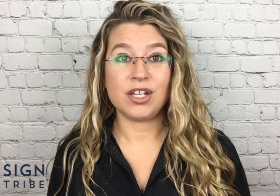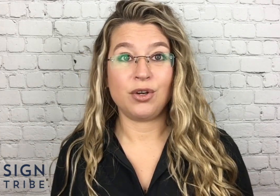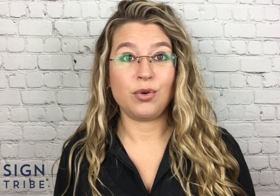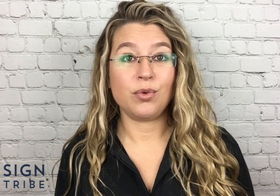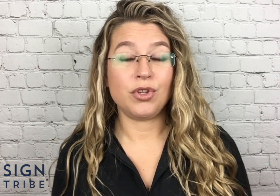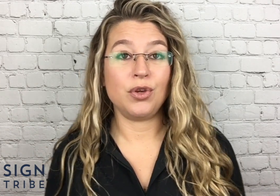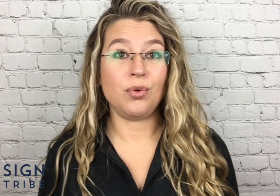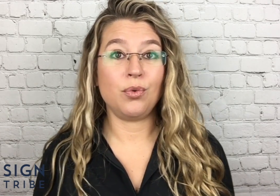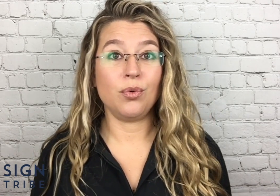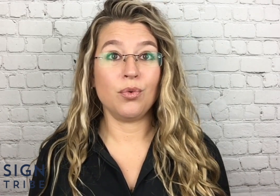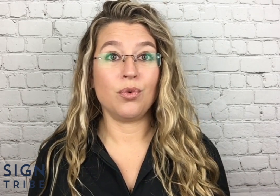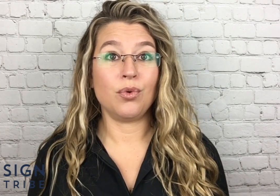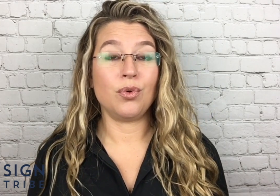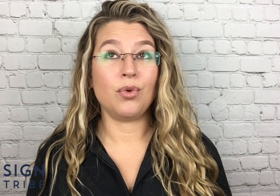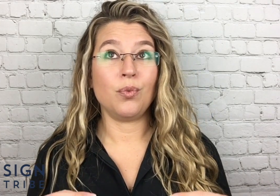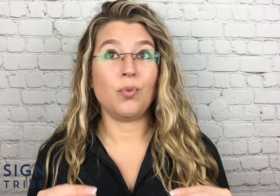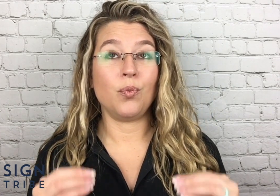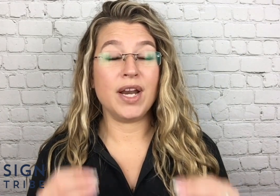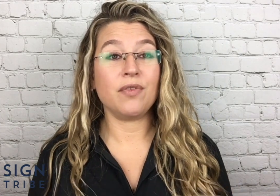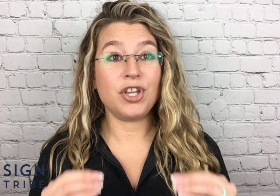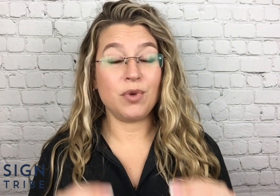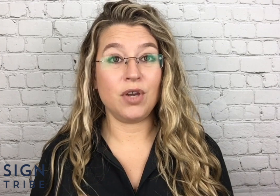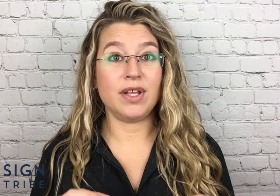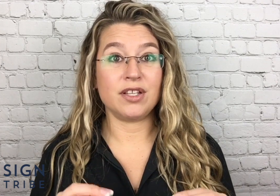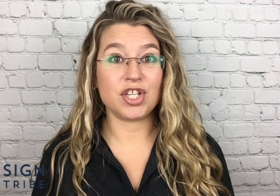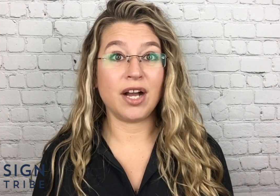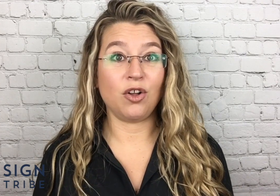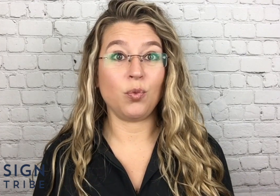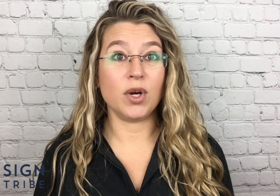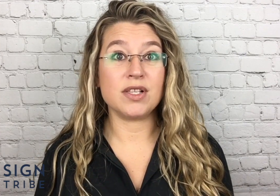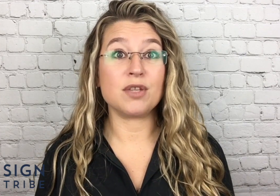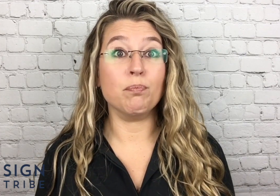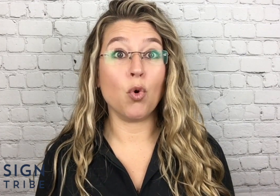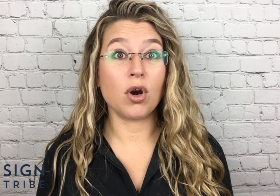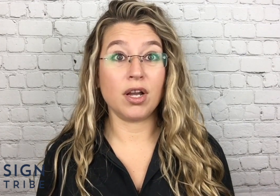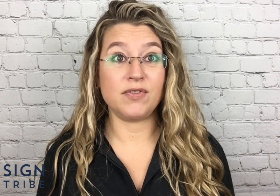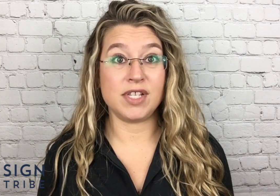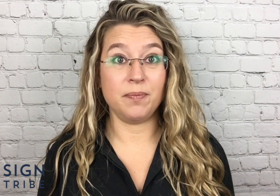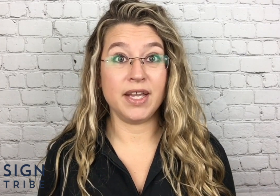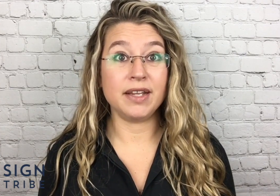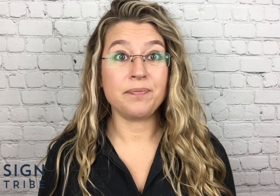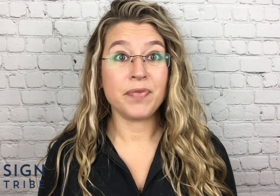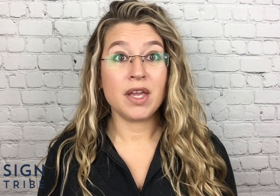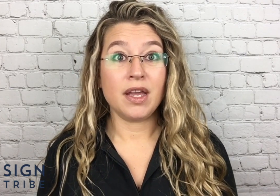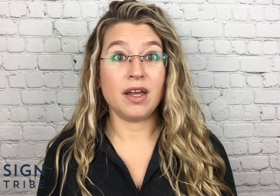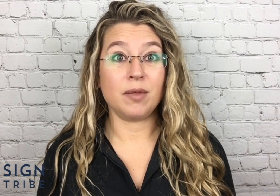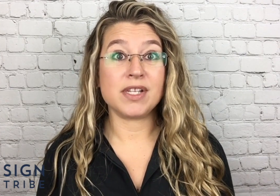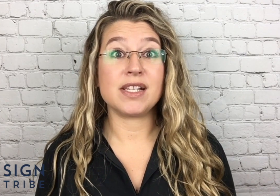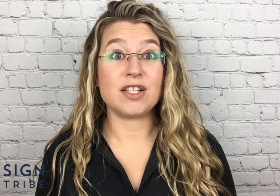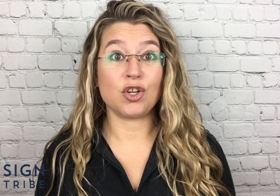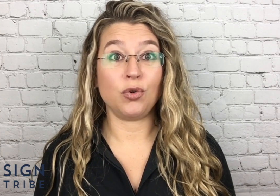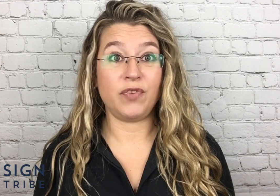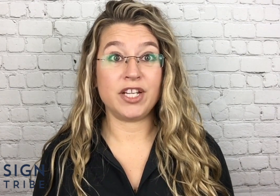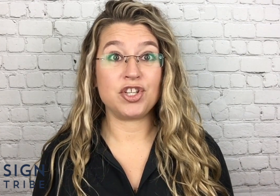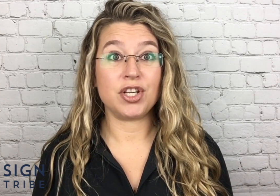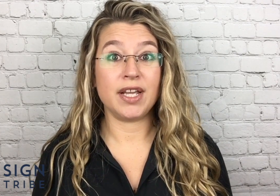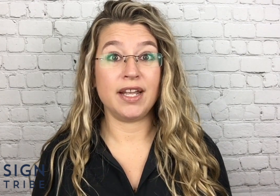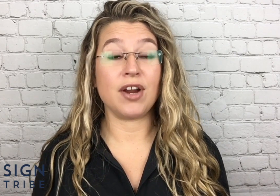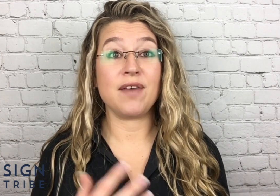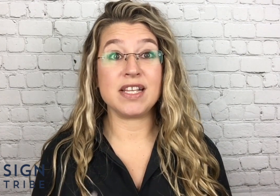so whenever you know that the child wants more of something, and let's say it's goldfish and they're having